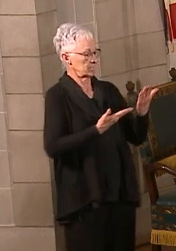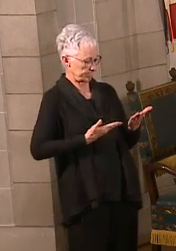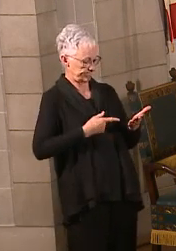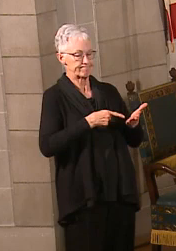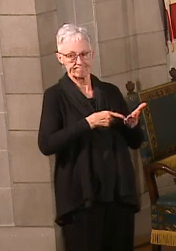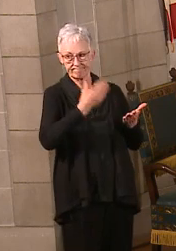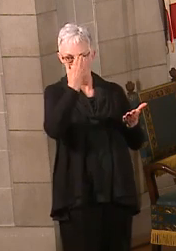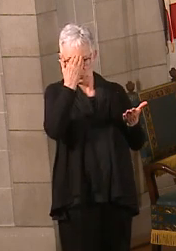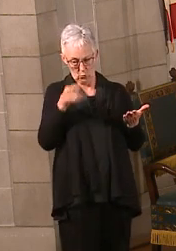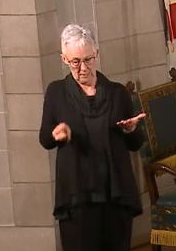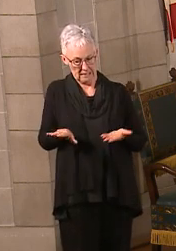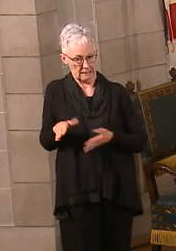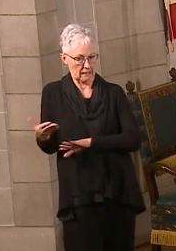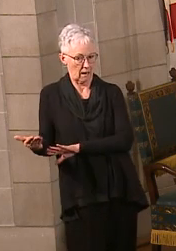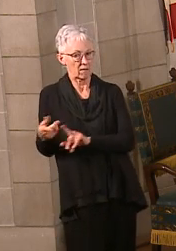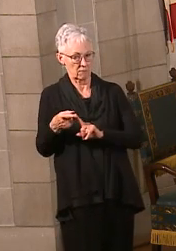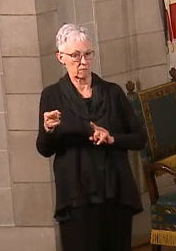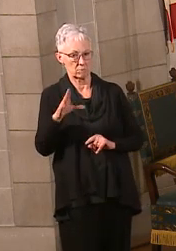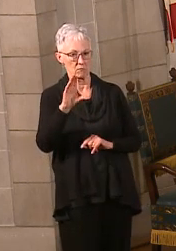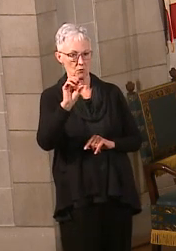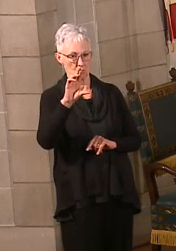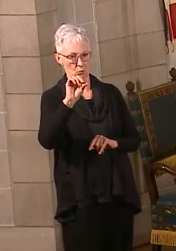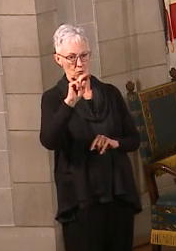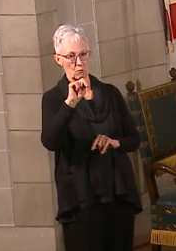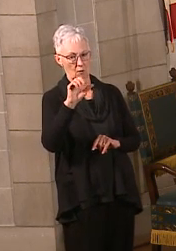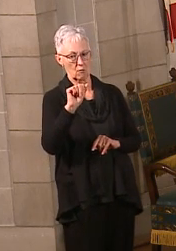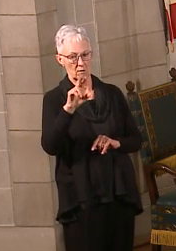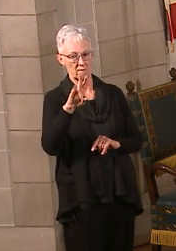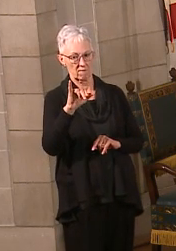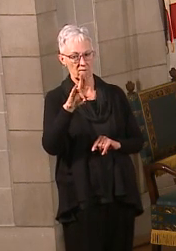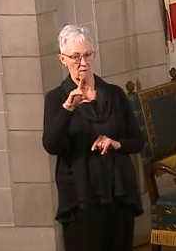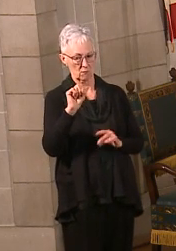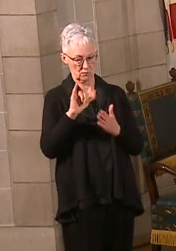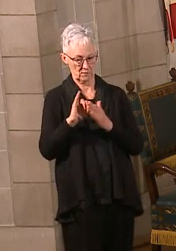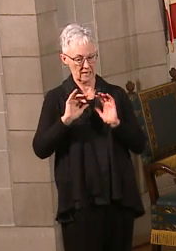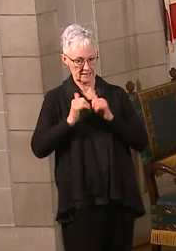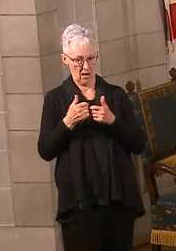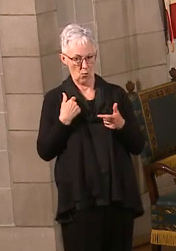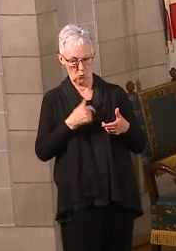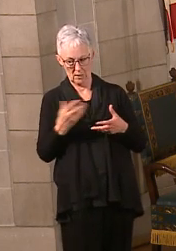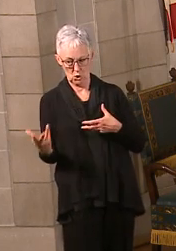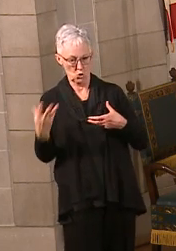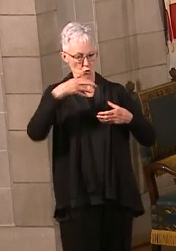that we have in place are determined for this as other causes of death.